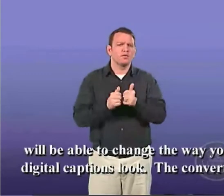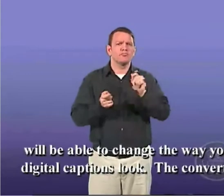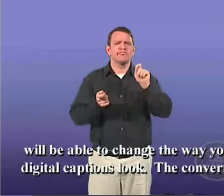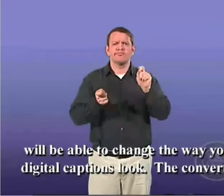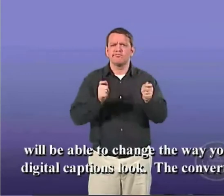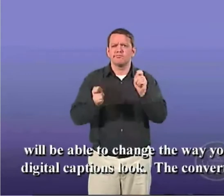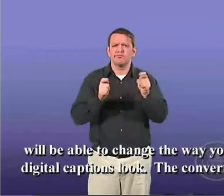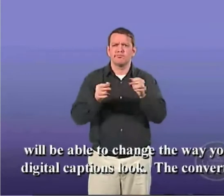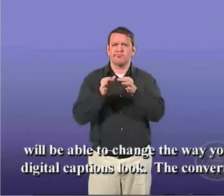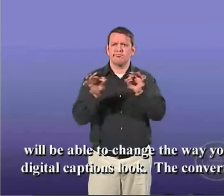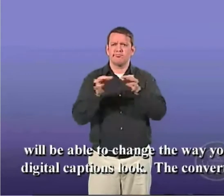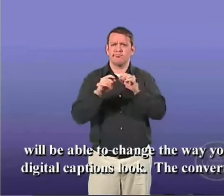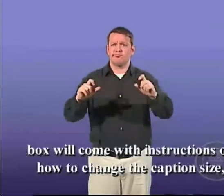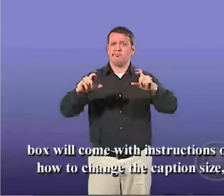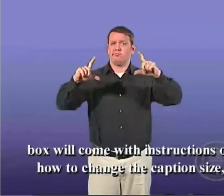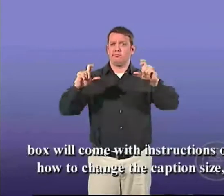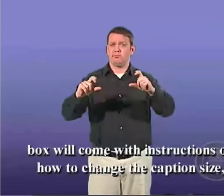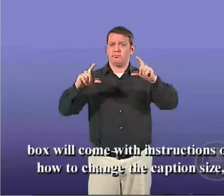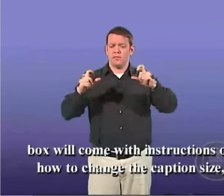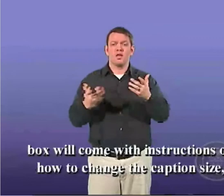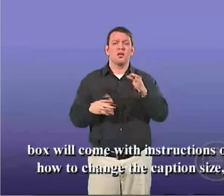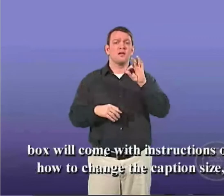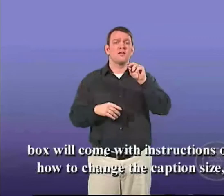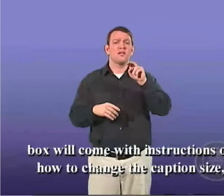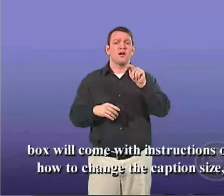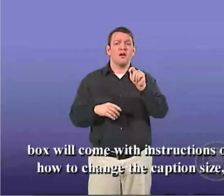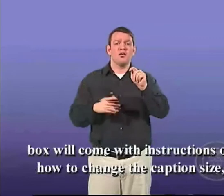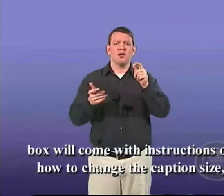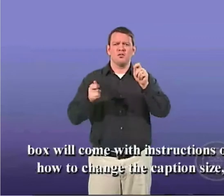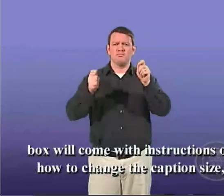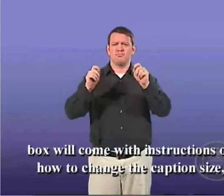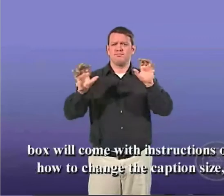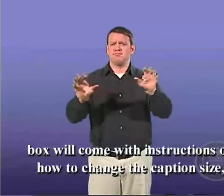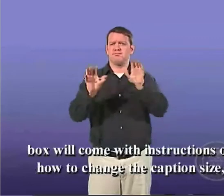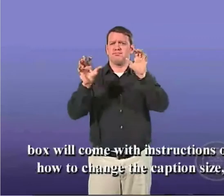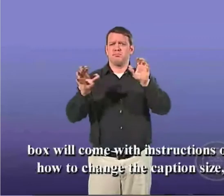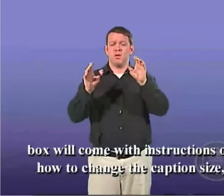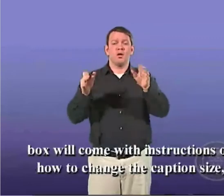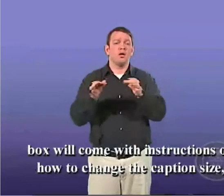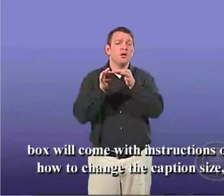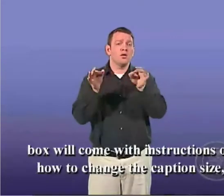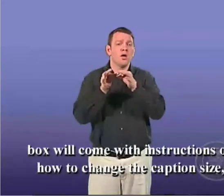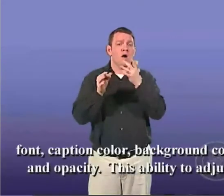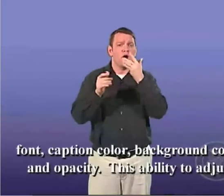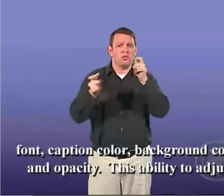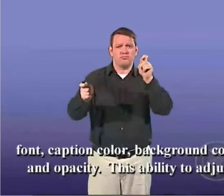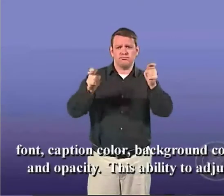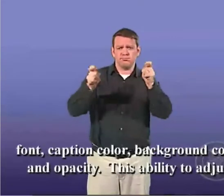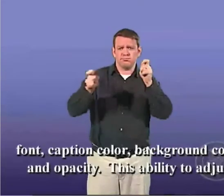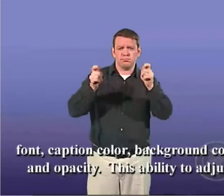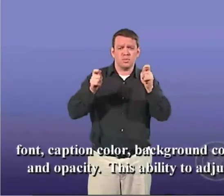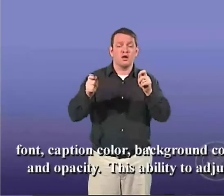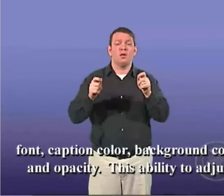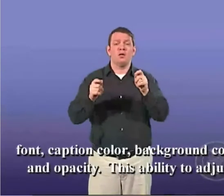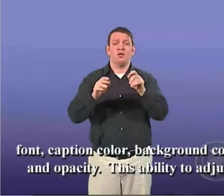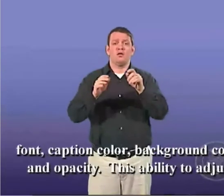look. The converter box will come with instructions on how to change the caption size, font, caption